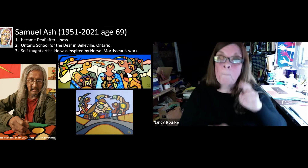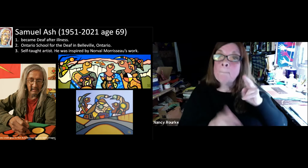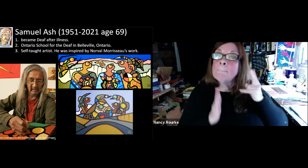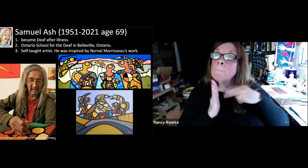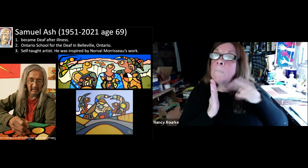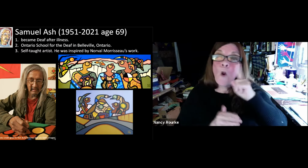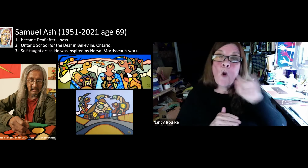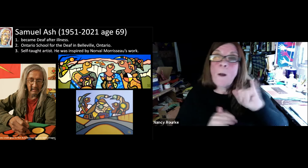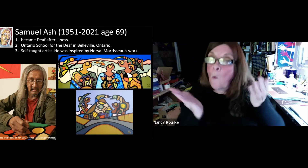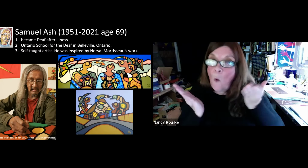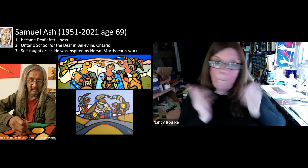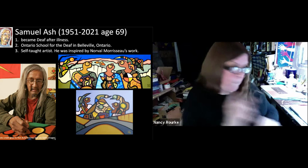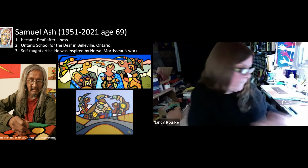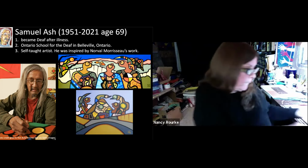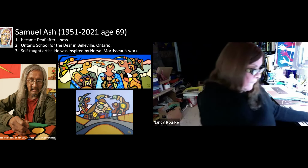Morisot.